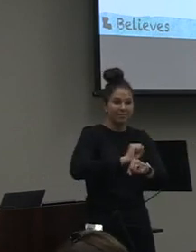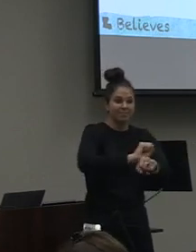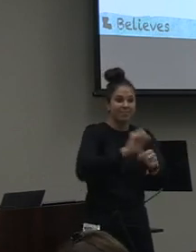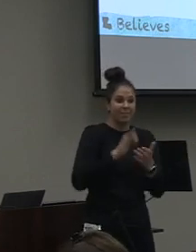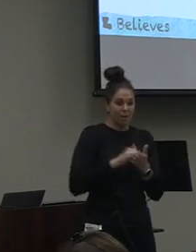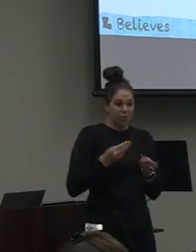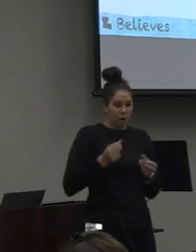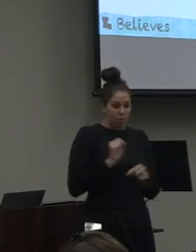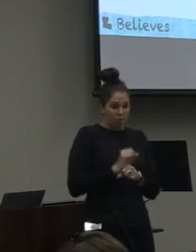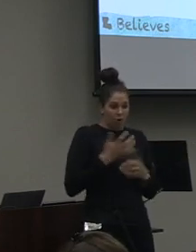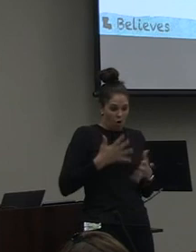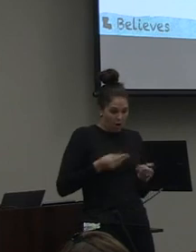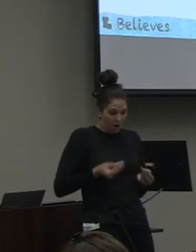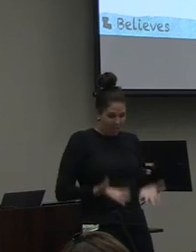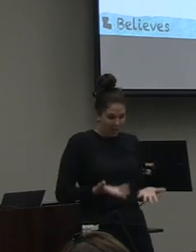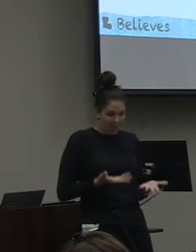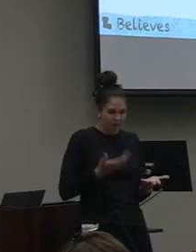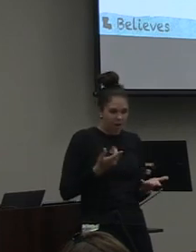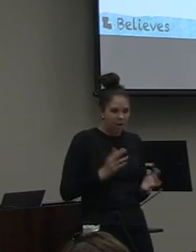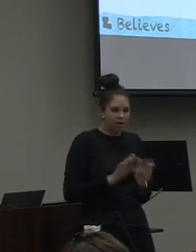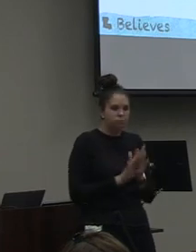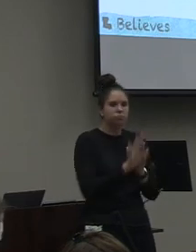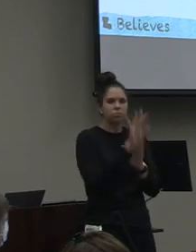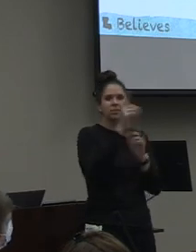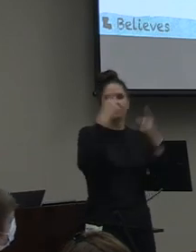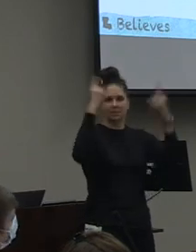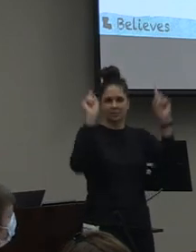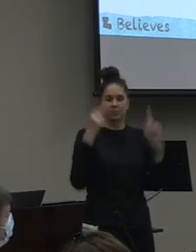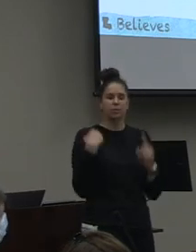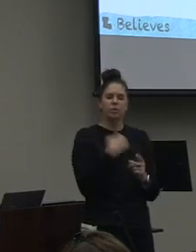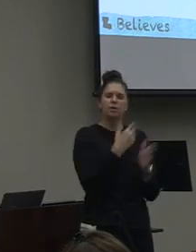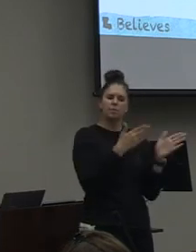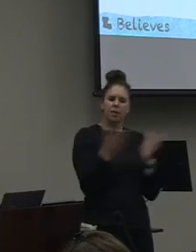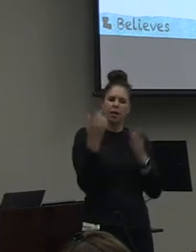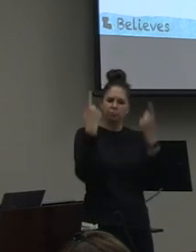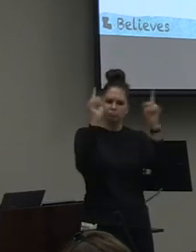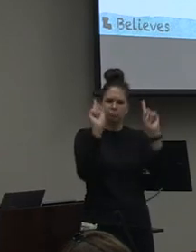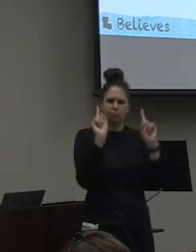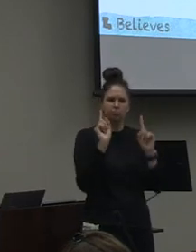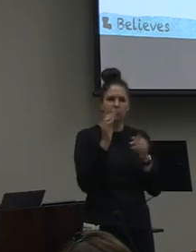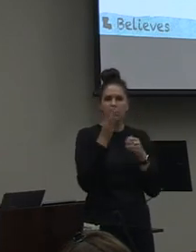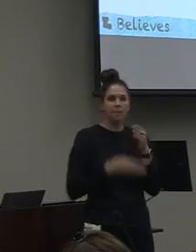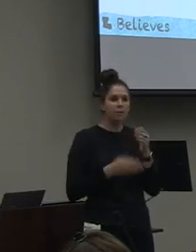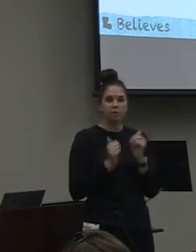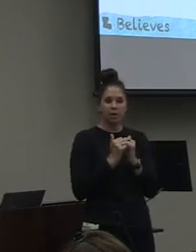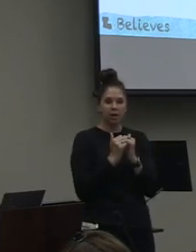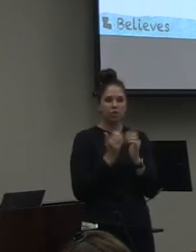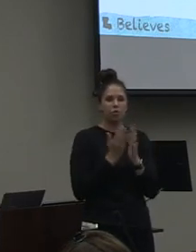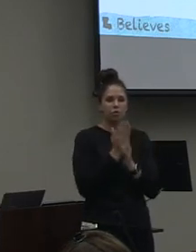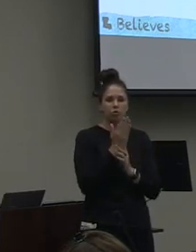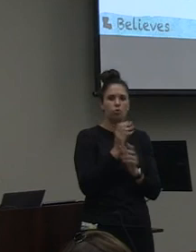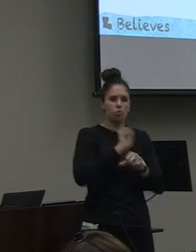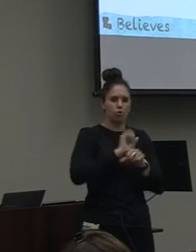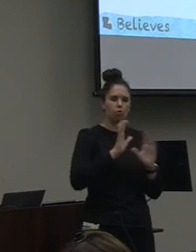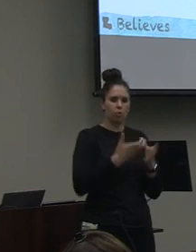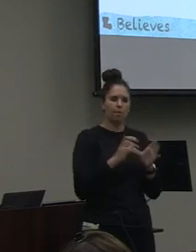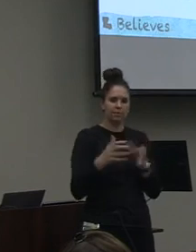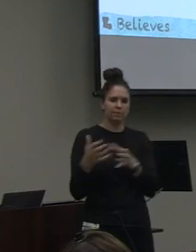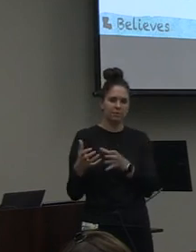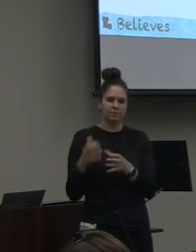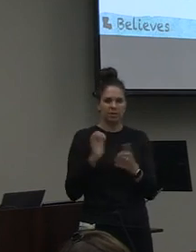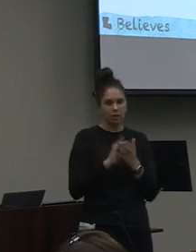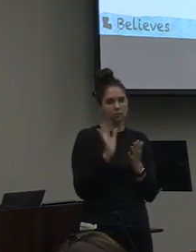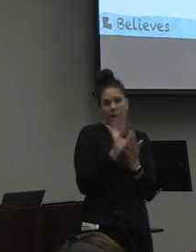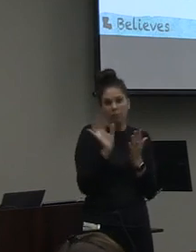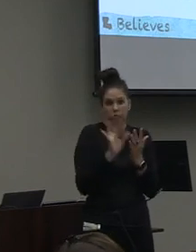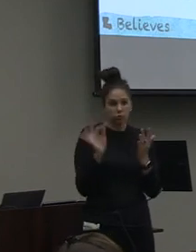already laid is ultimately successful. And so we plan to accomplish that through a series of work groups. And so these are